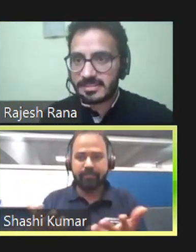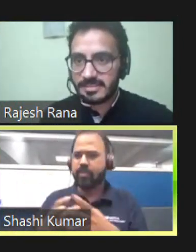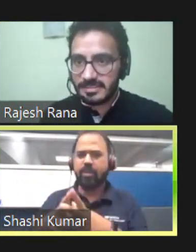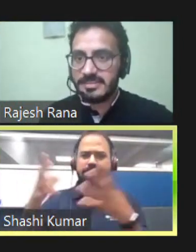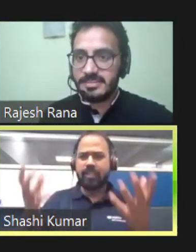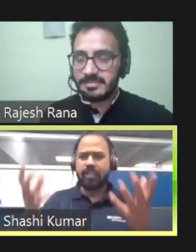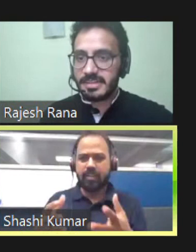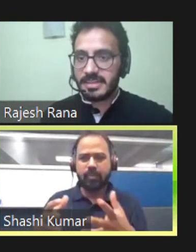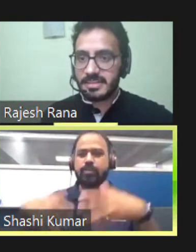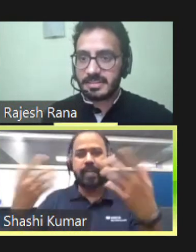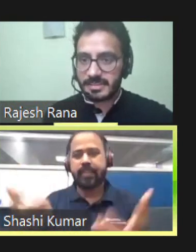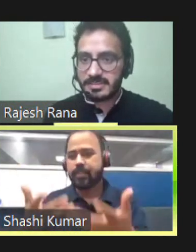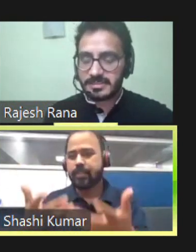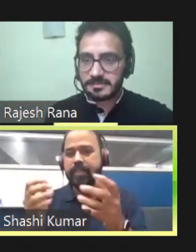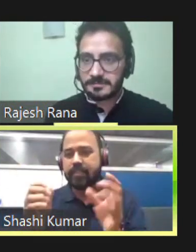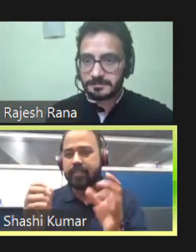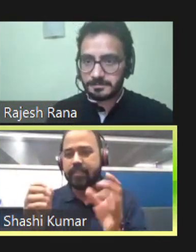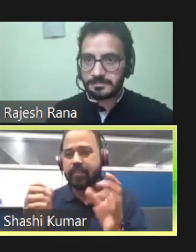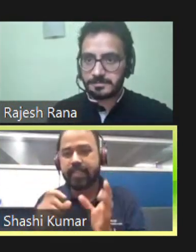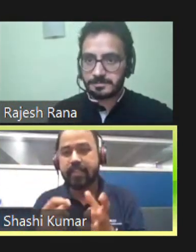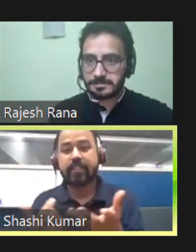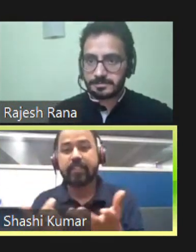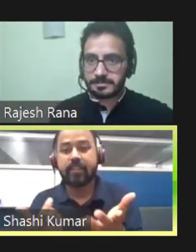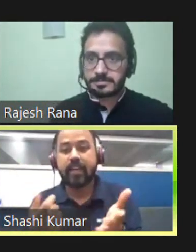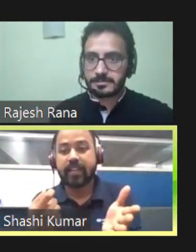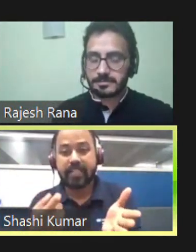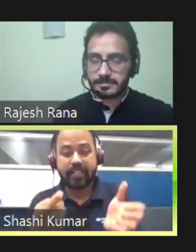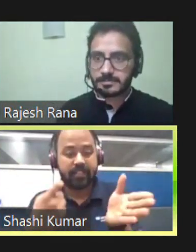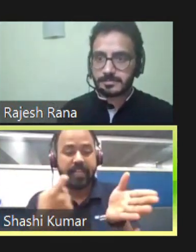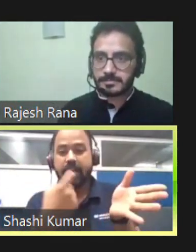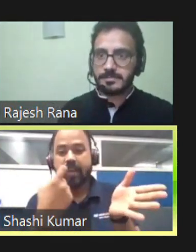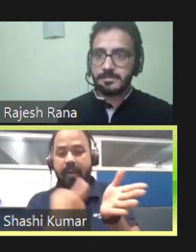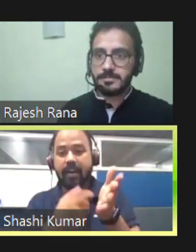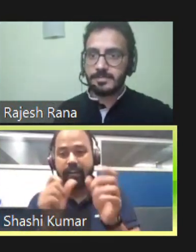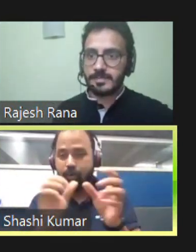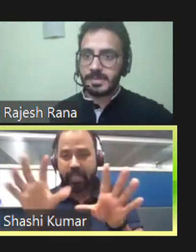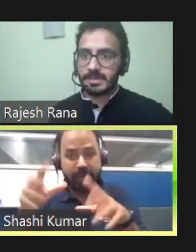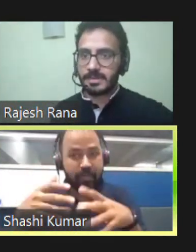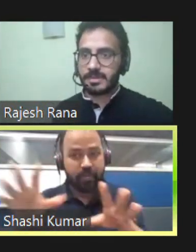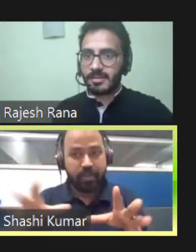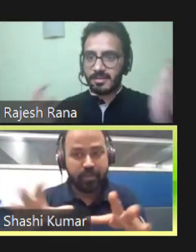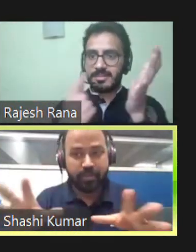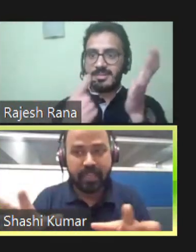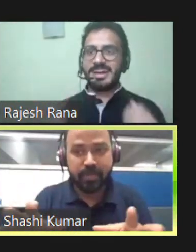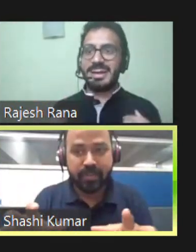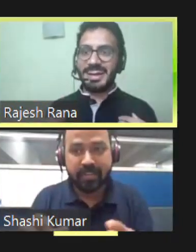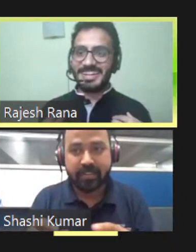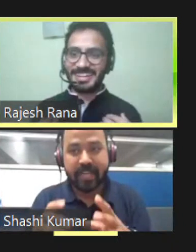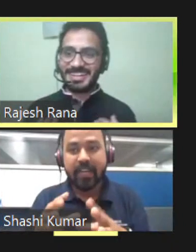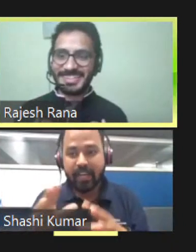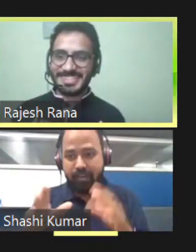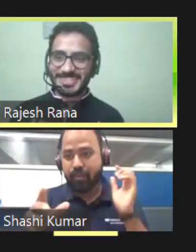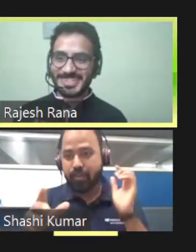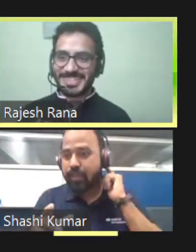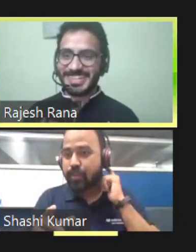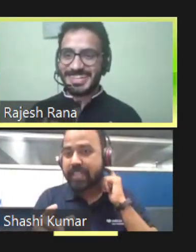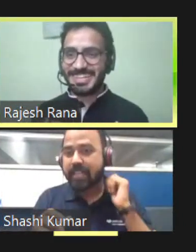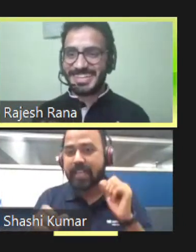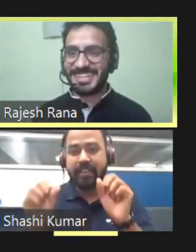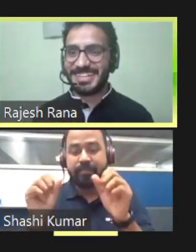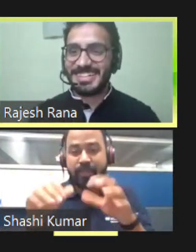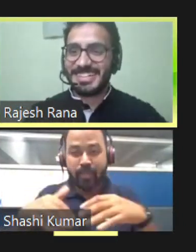alphabet. If you're not aware of Right. how to sign it with Rajesh, like okay, I'm not going to tell you. If you